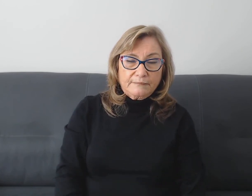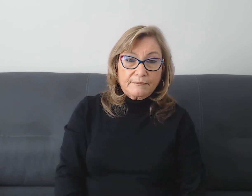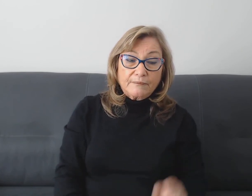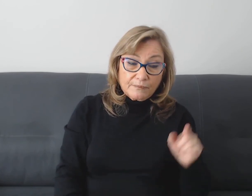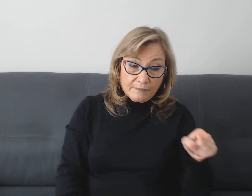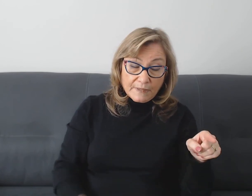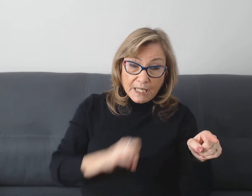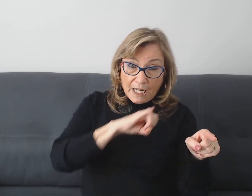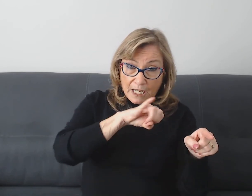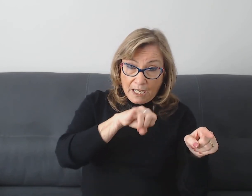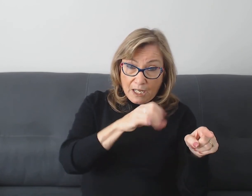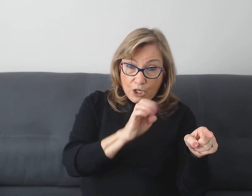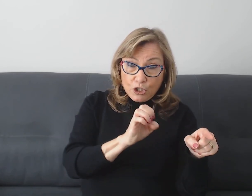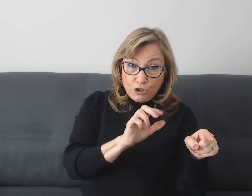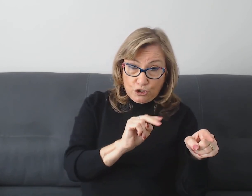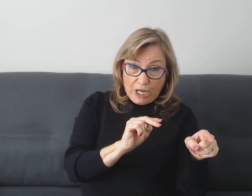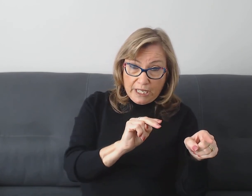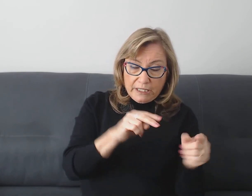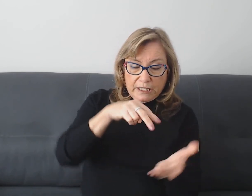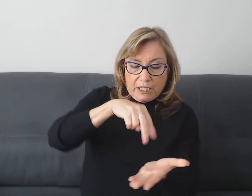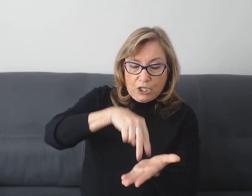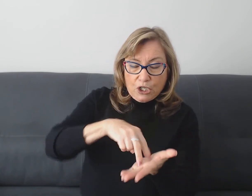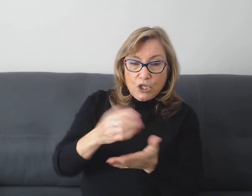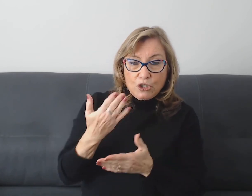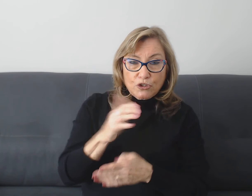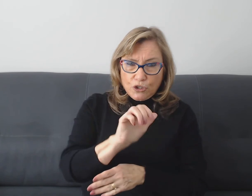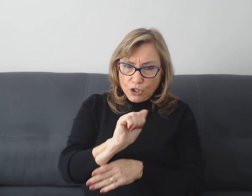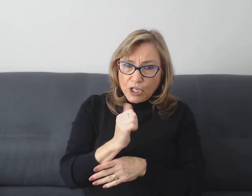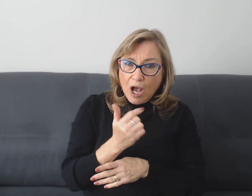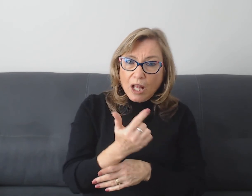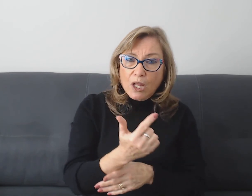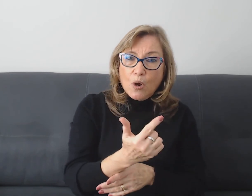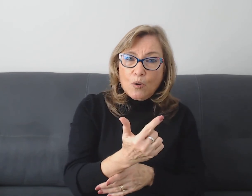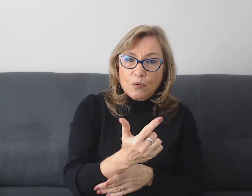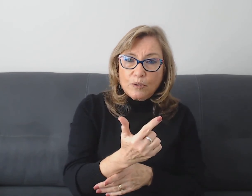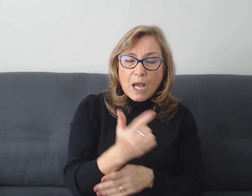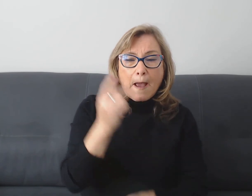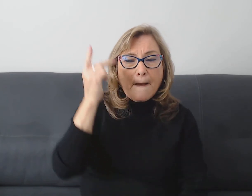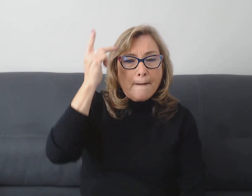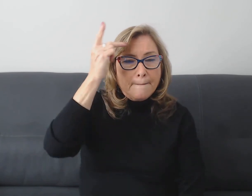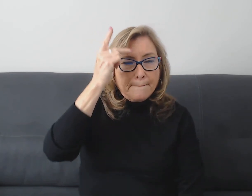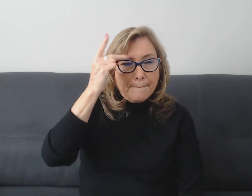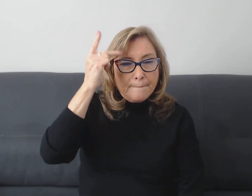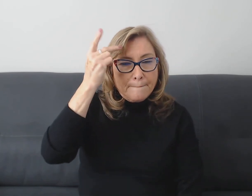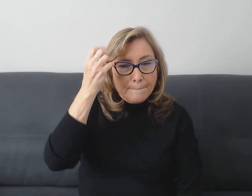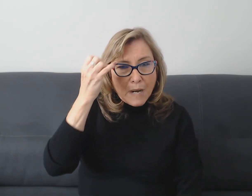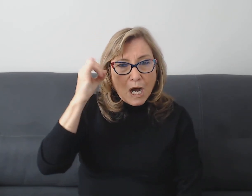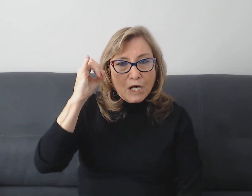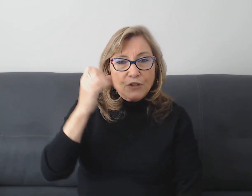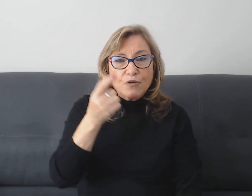Jen stood alone, pondering the logic of her decision.